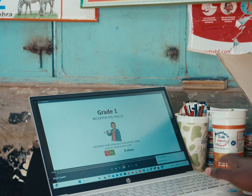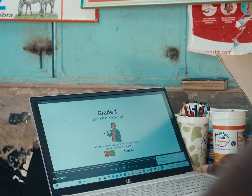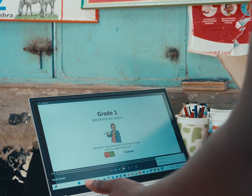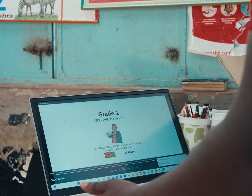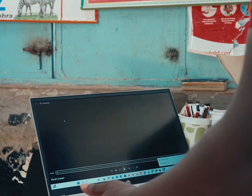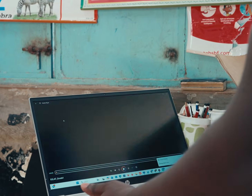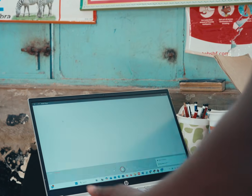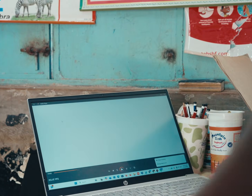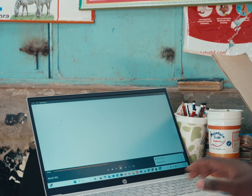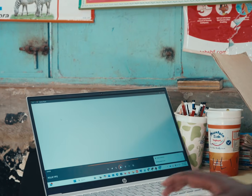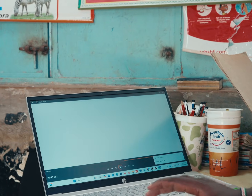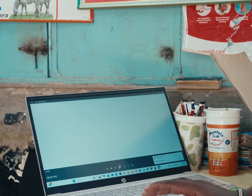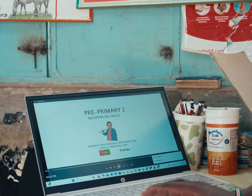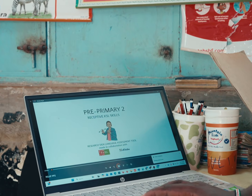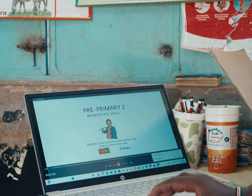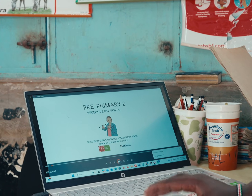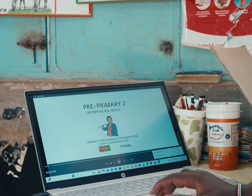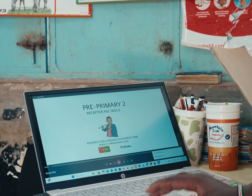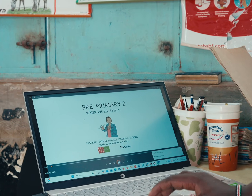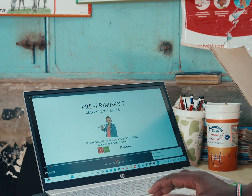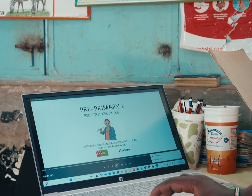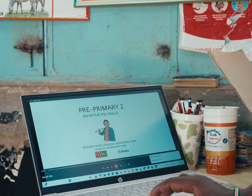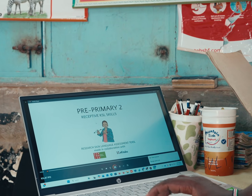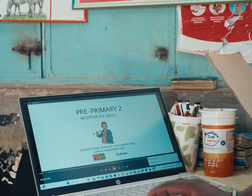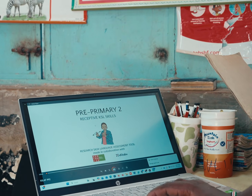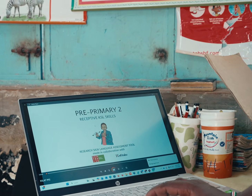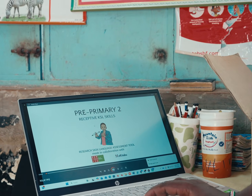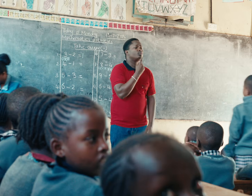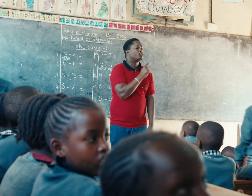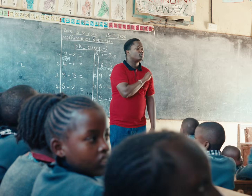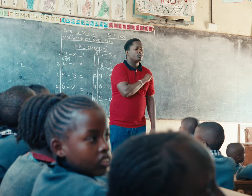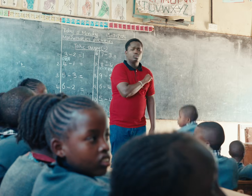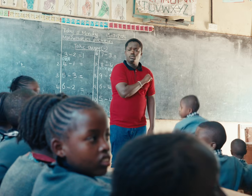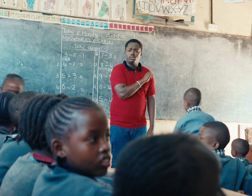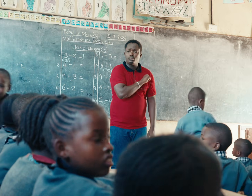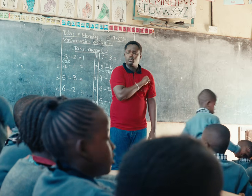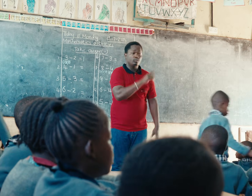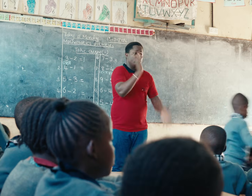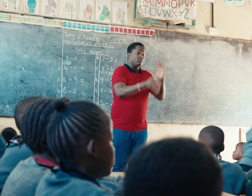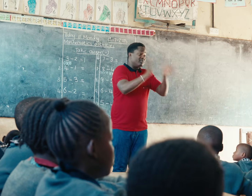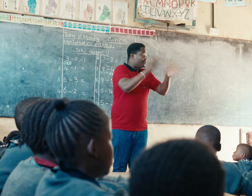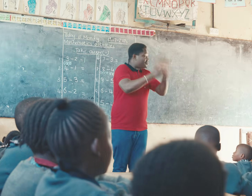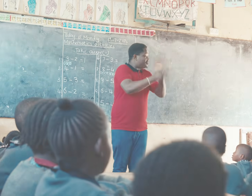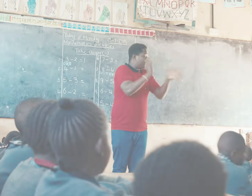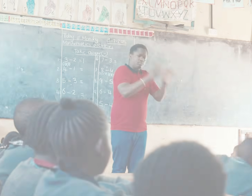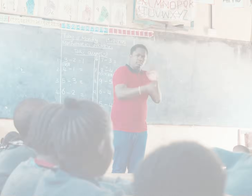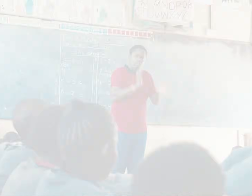Honestly, in Kenya, we're very good on paperwork. We create good policies. As a student of special education, I've already